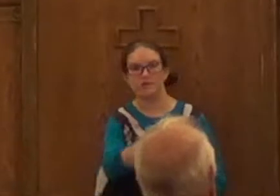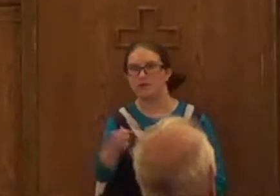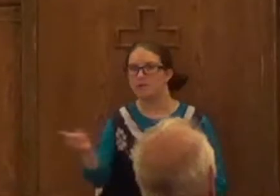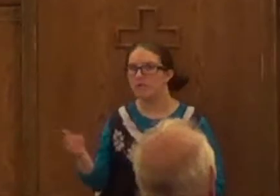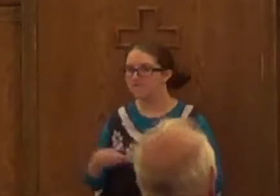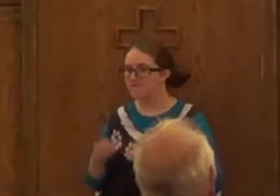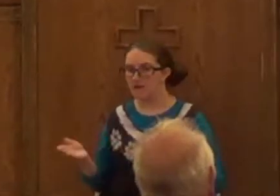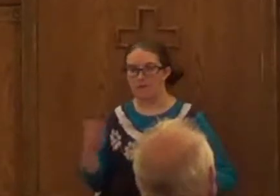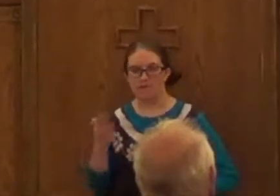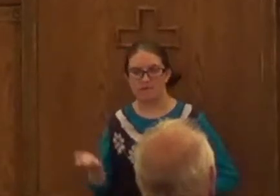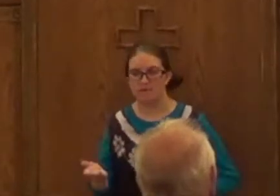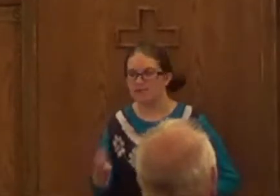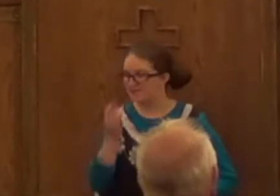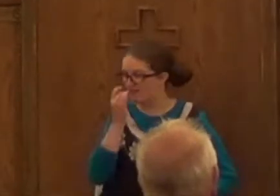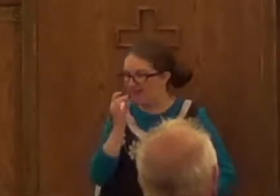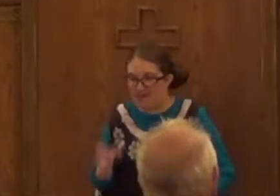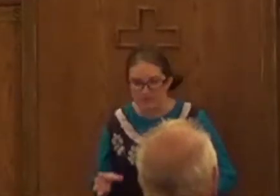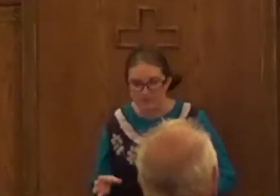very thing that